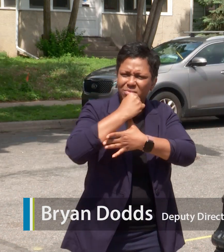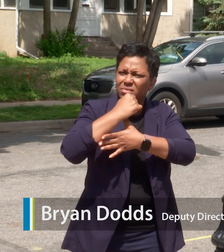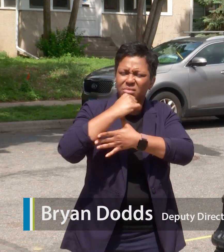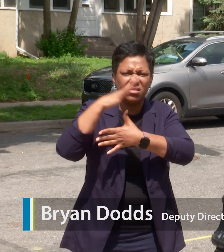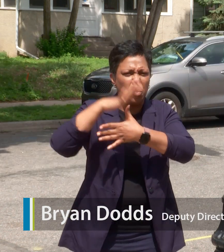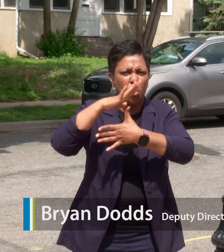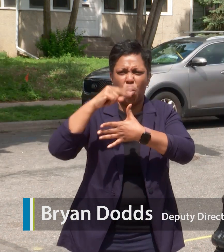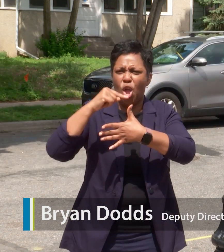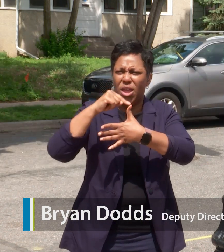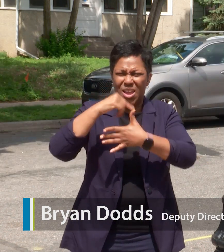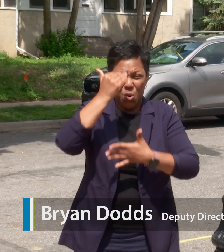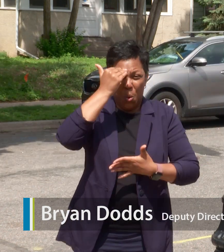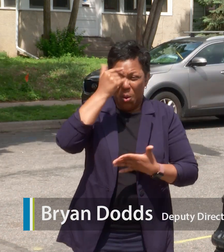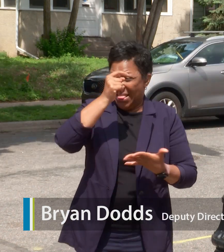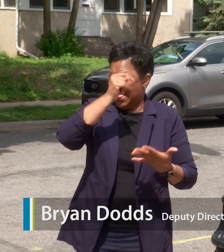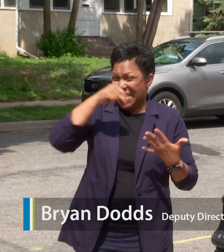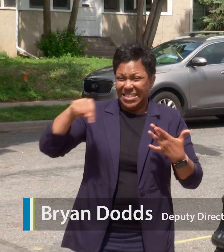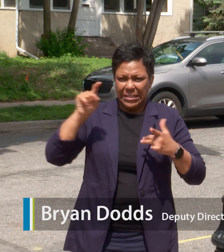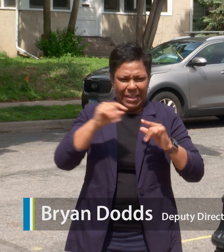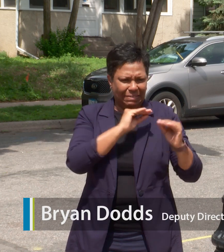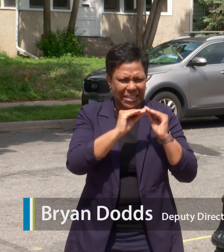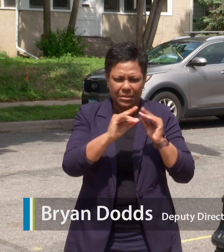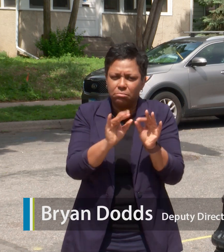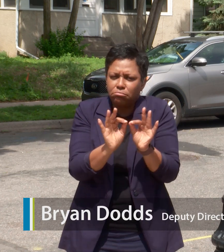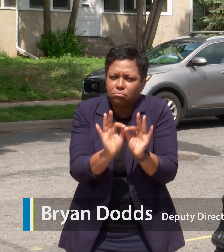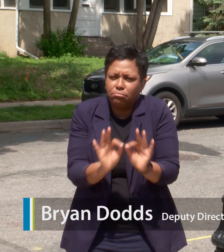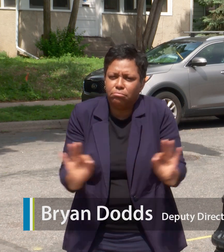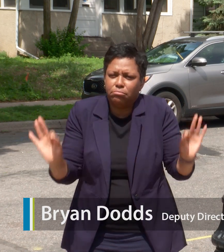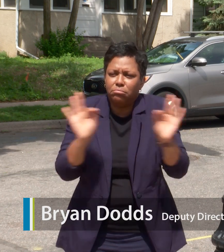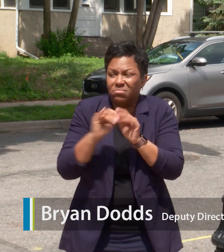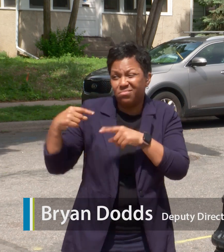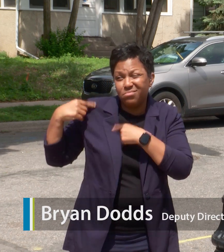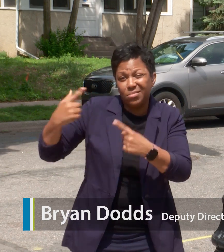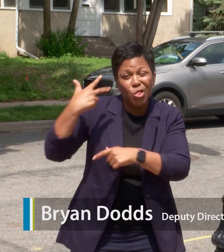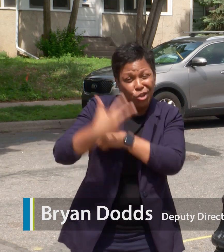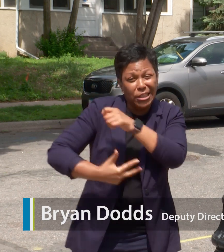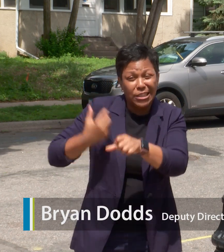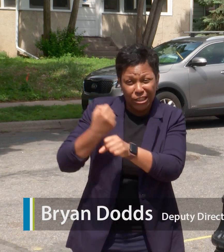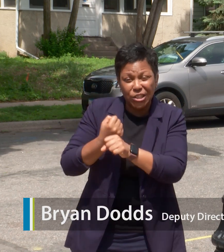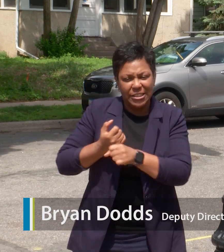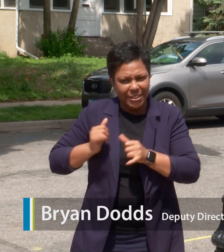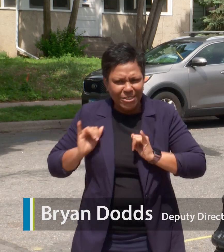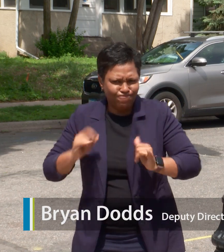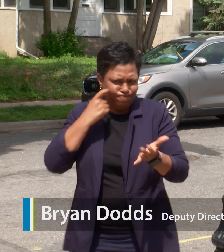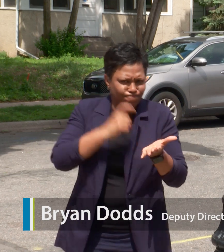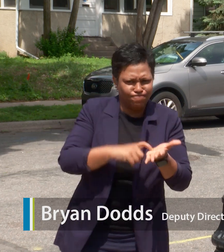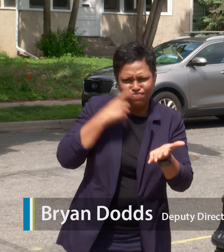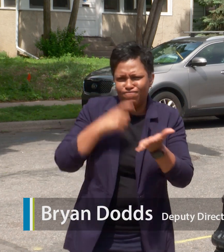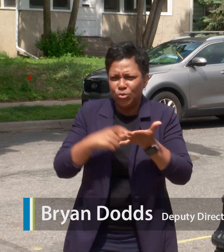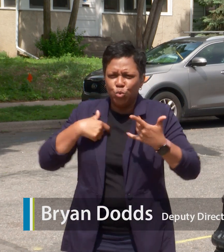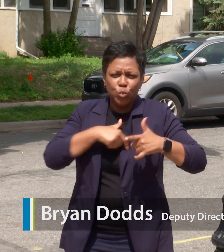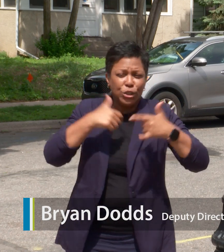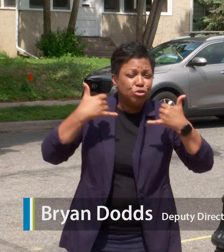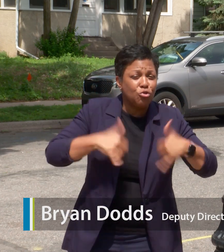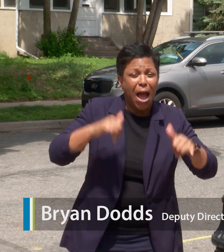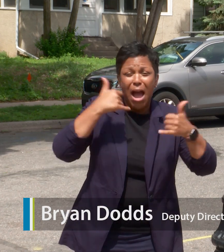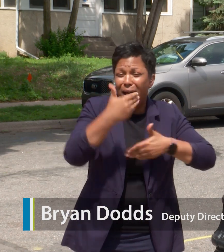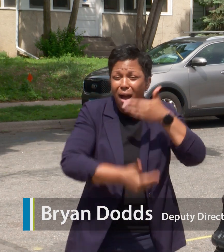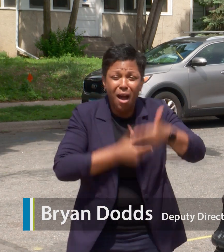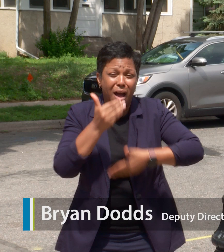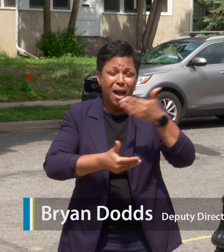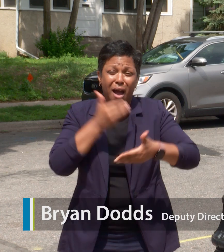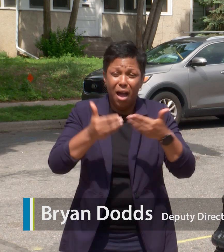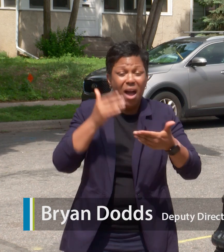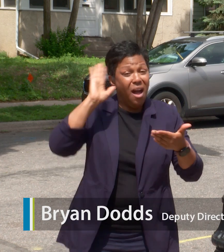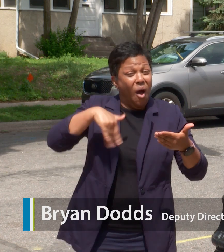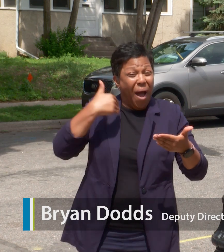challenging issue over the last 3 years. Our crews have been working as quickly as possible to address these thefts while still doing our standard upkeep of